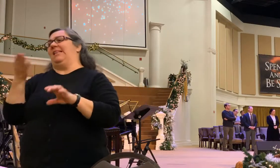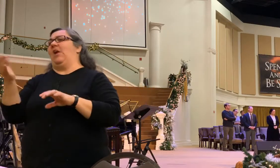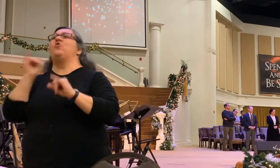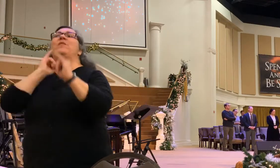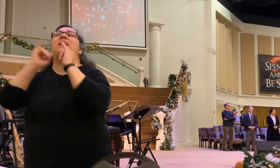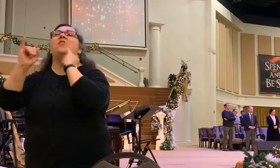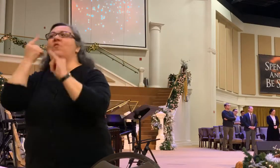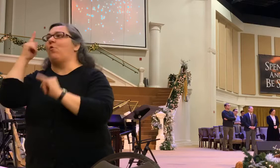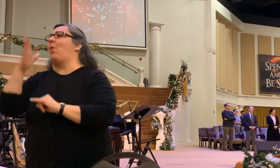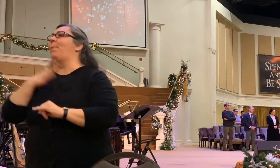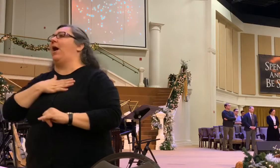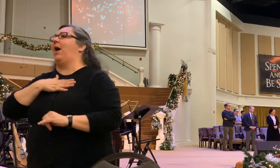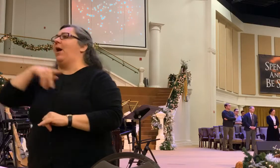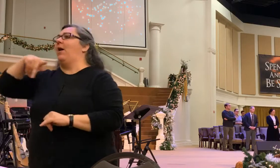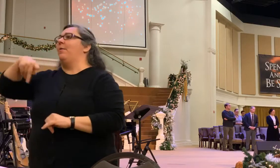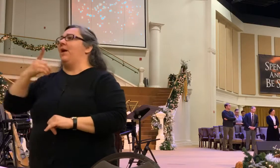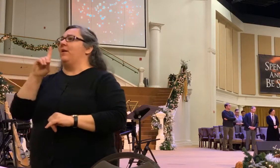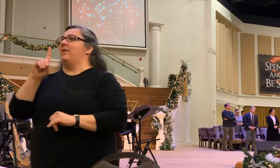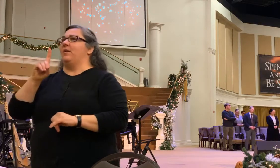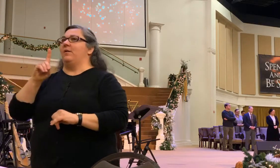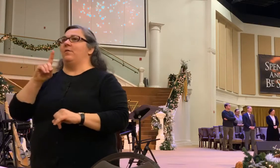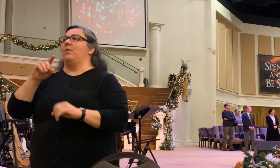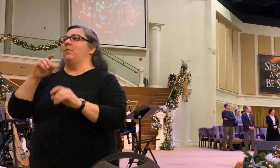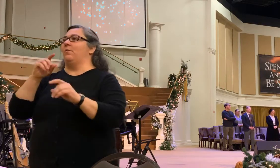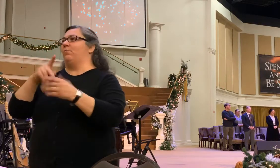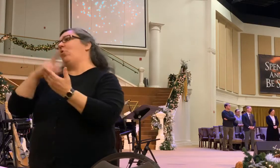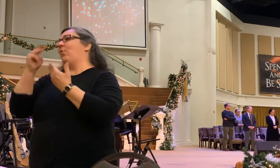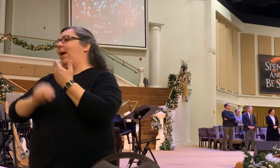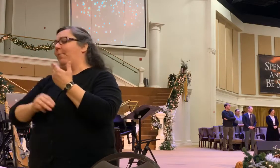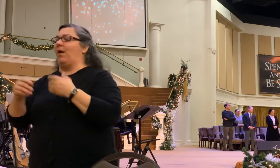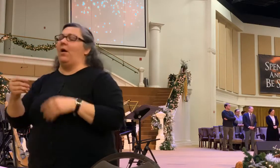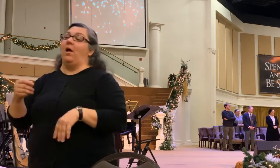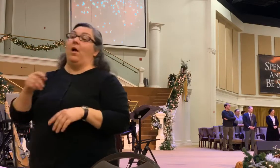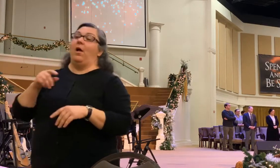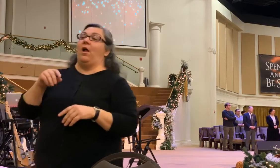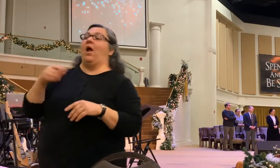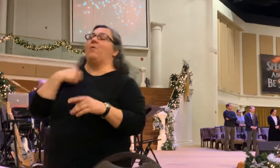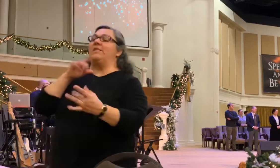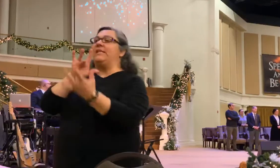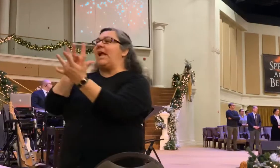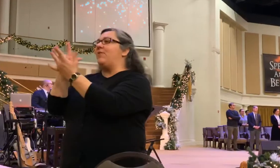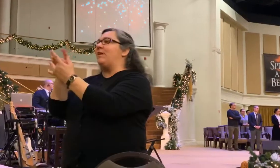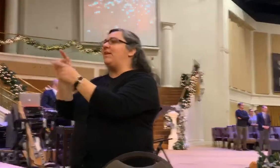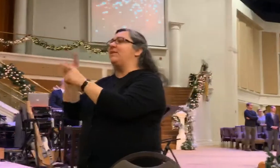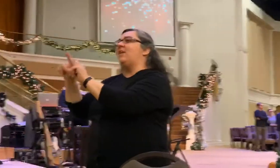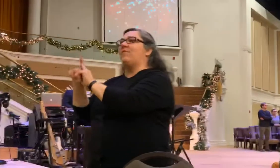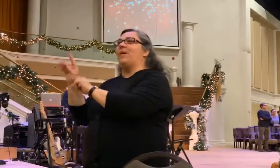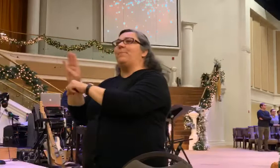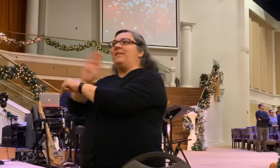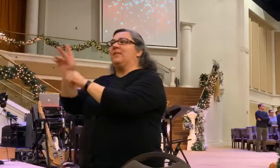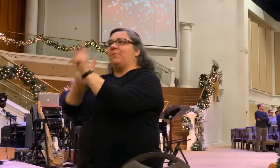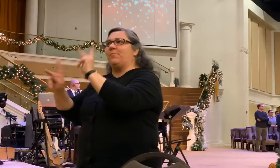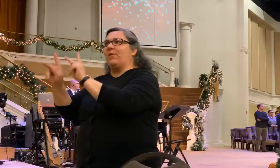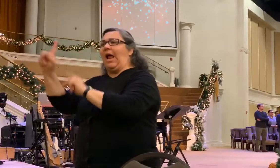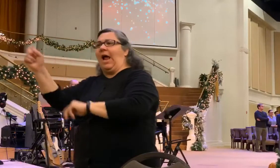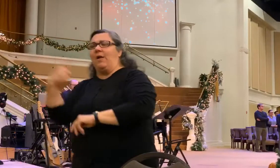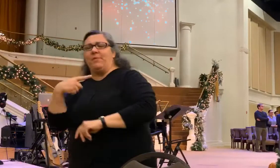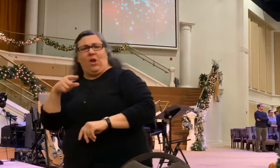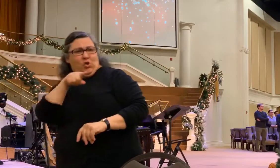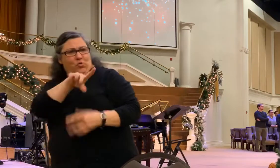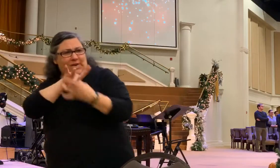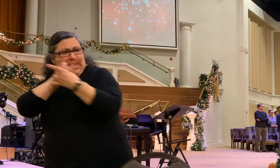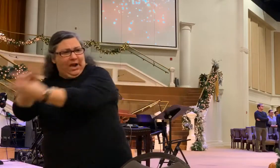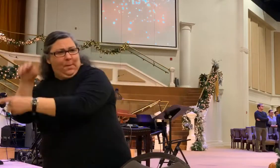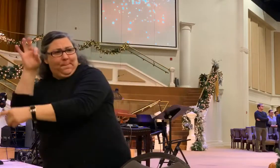while I was there, I was talking to business people in the community. And when they found out, they said, are you with Pastor Stephen? I said, yeah. They